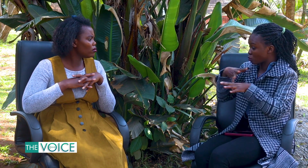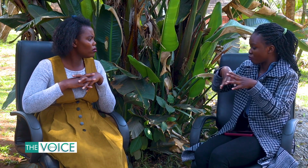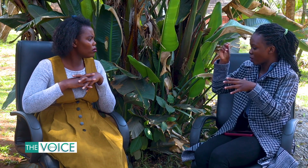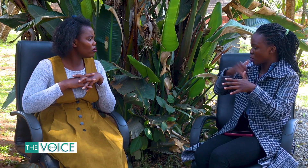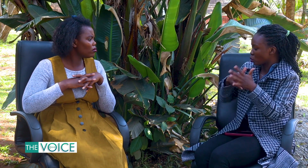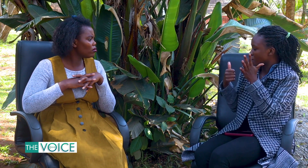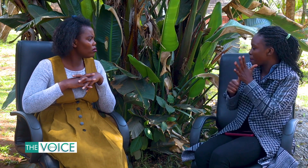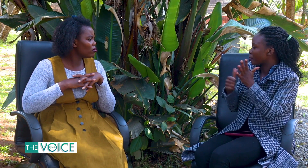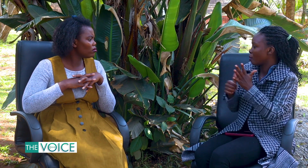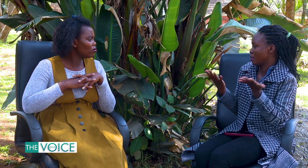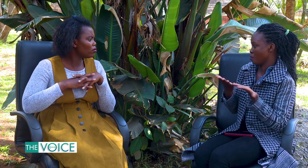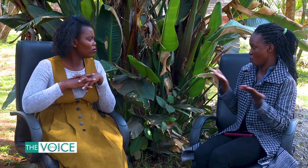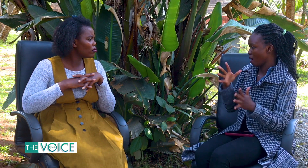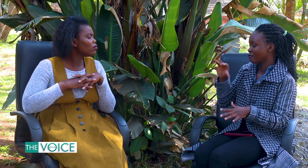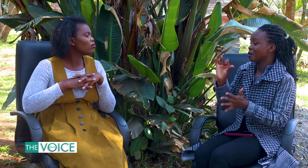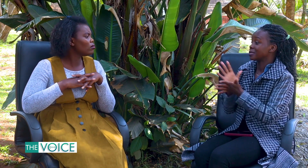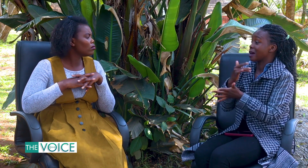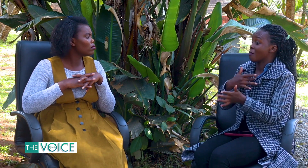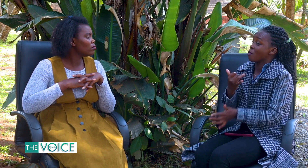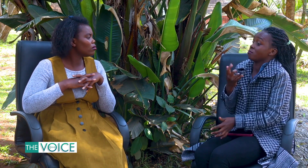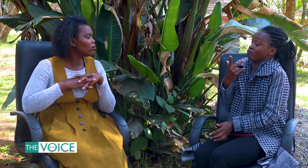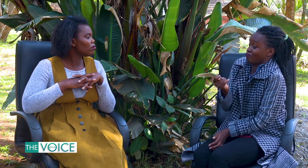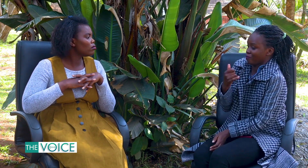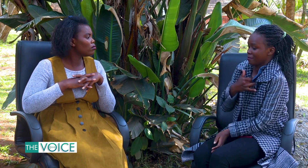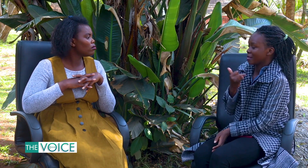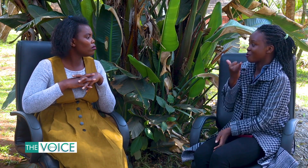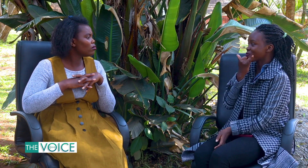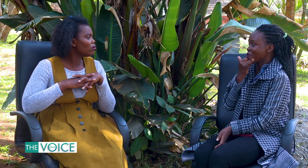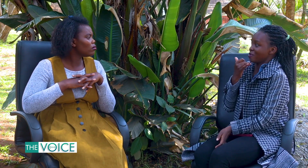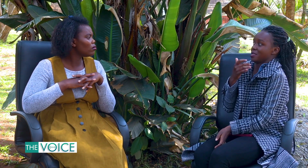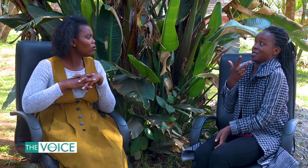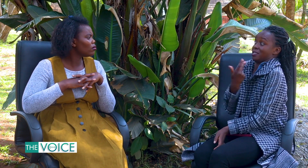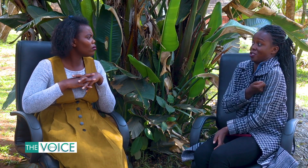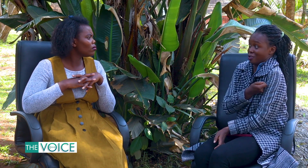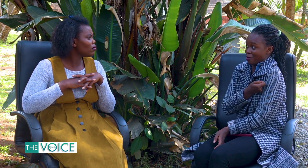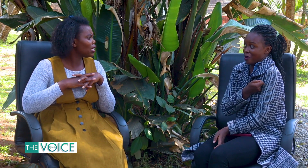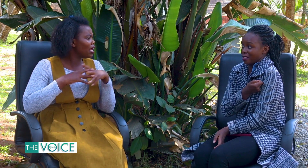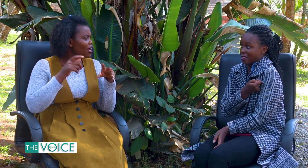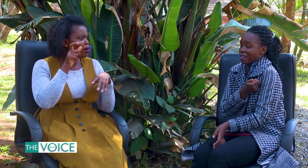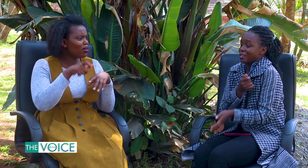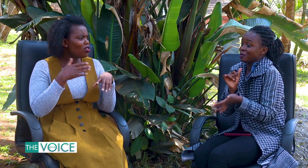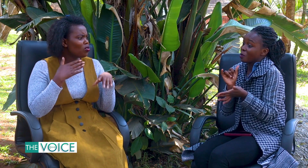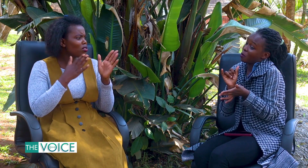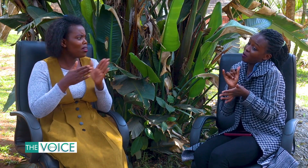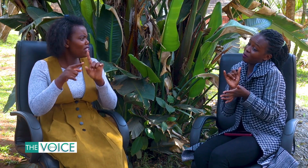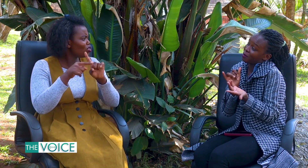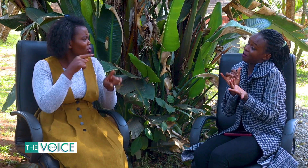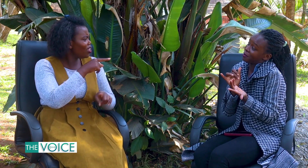me to like a surgeon who's going to find out where the problem is. After good investigations, they realized that I was given a